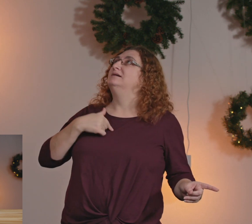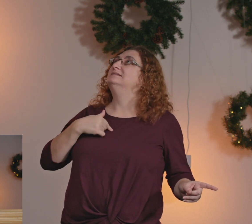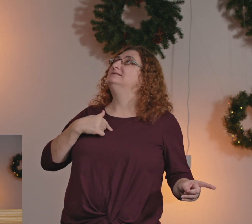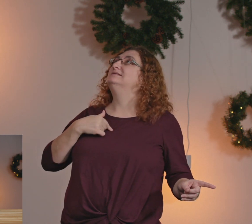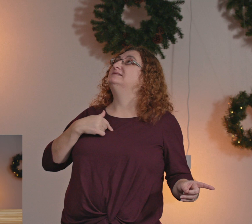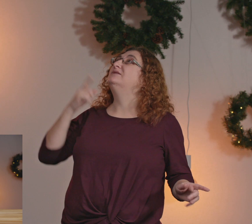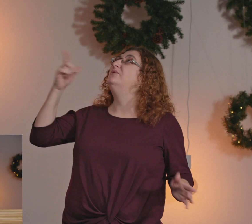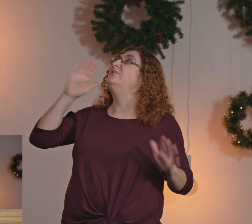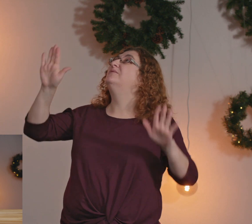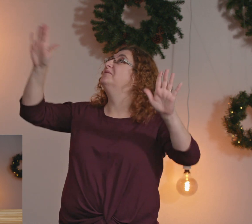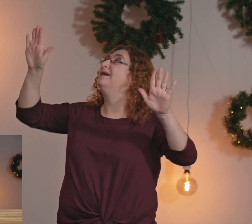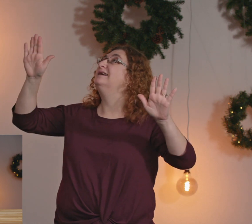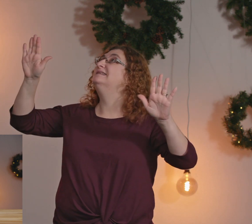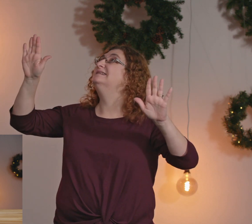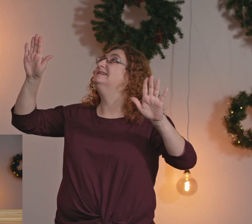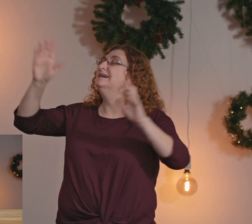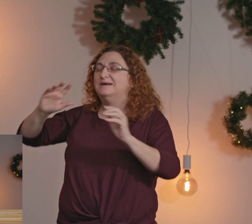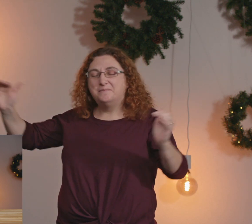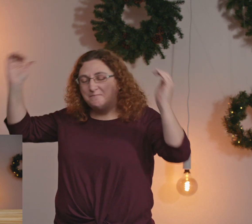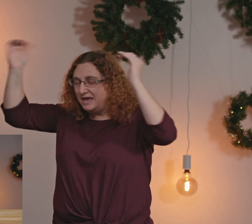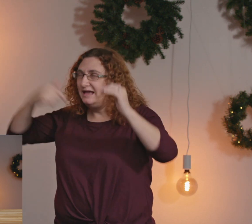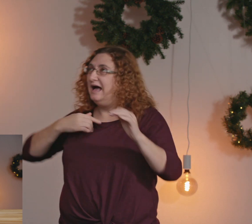He's great. I'm not.